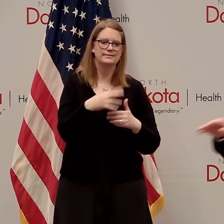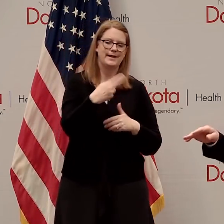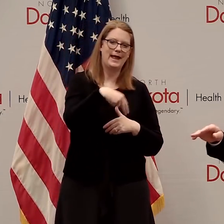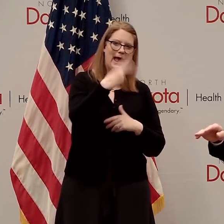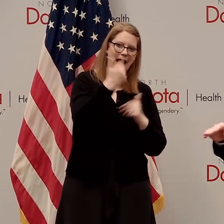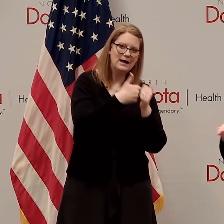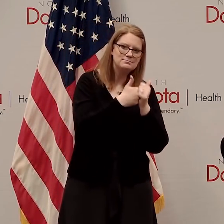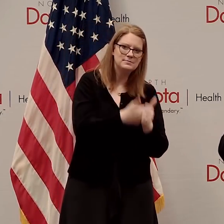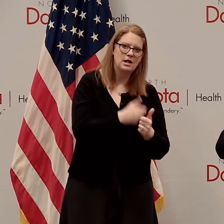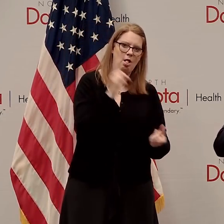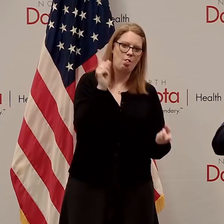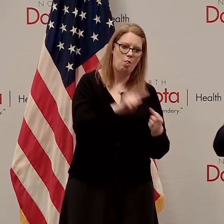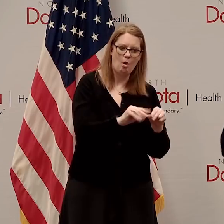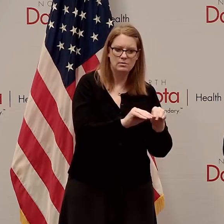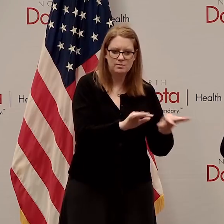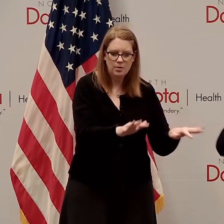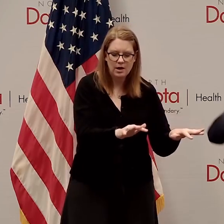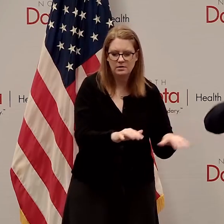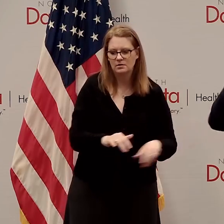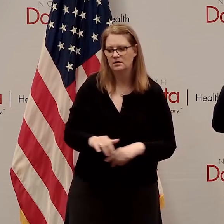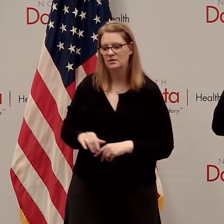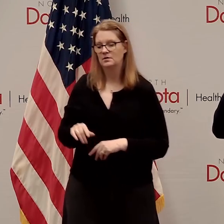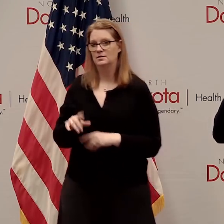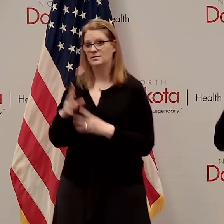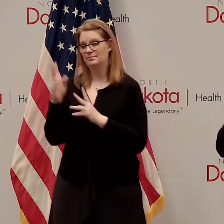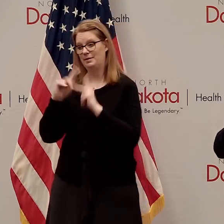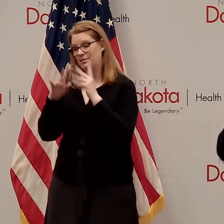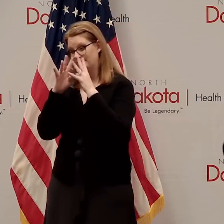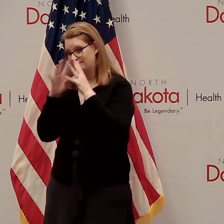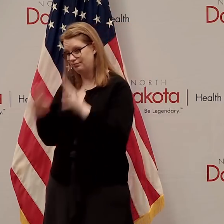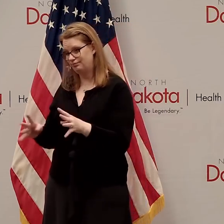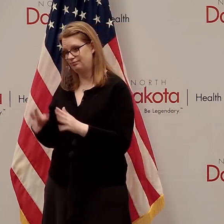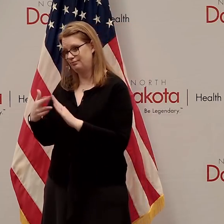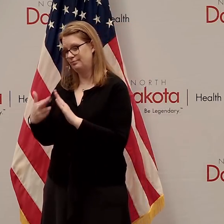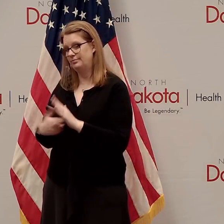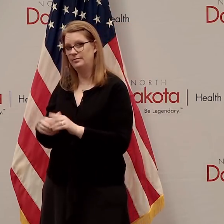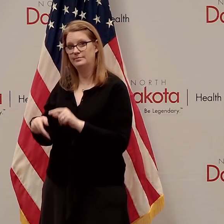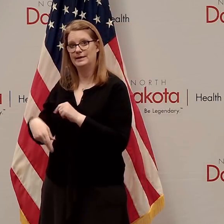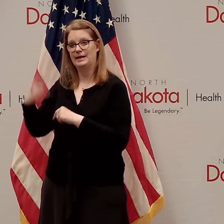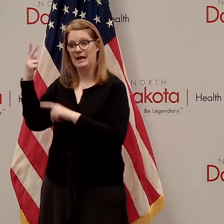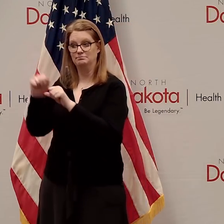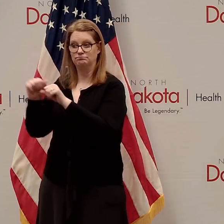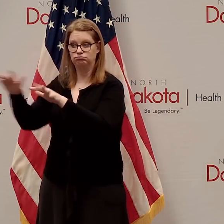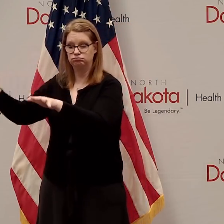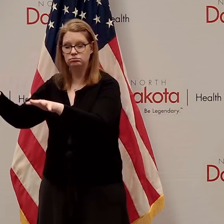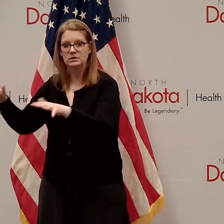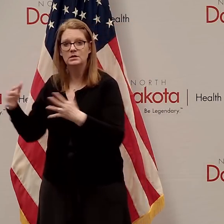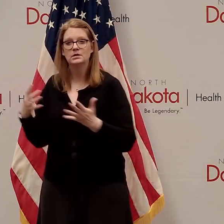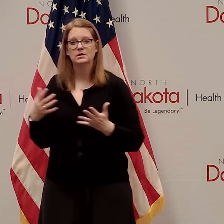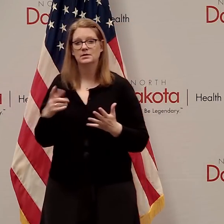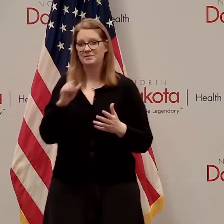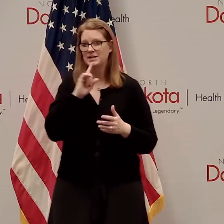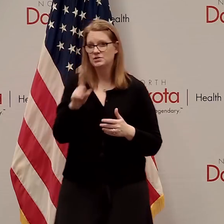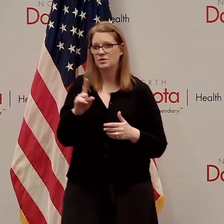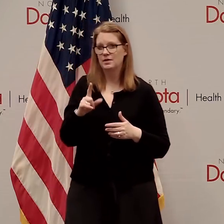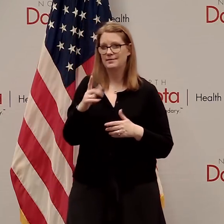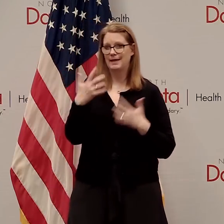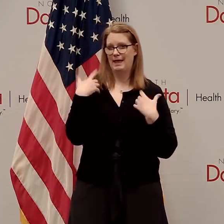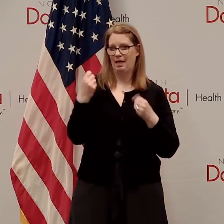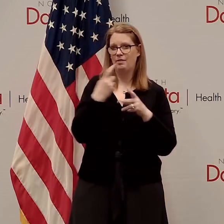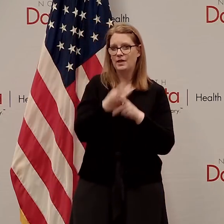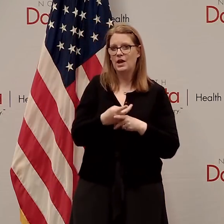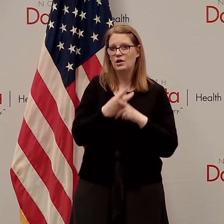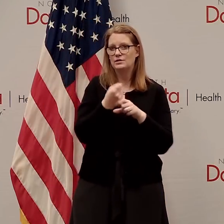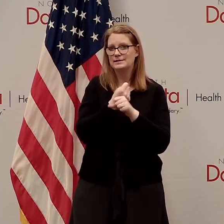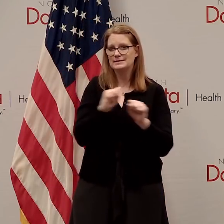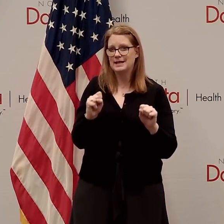and low spread, or where there was low compliance and high spread, and to make sure that we had enough scale in our healthcare capacity to save lives, because it was,